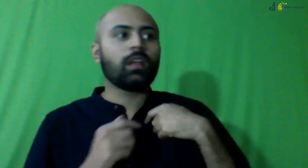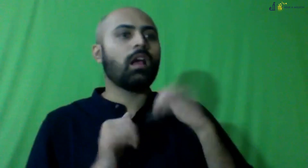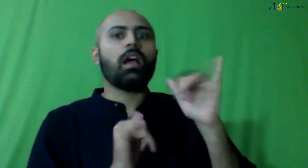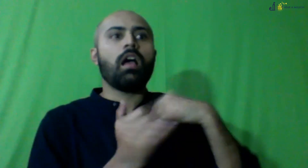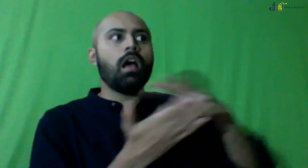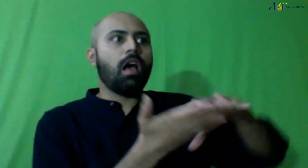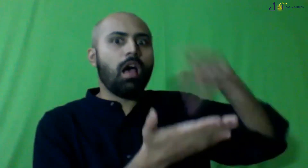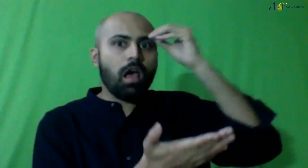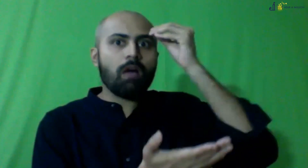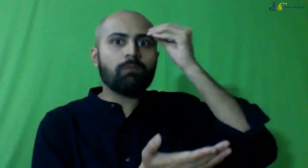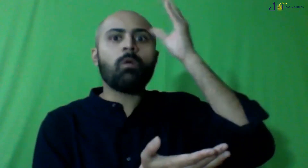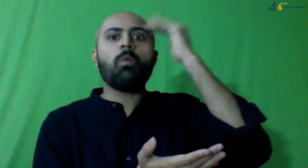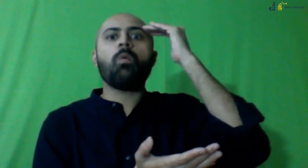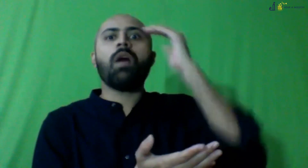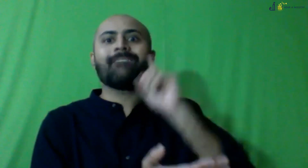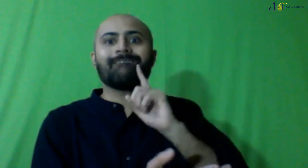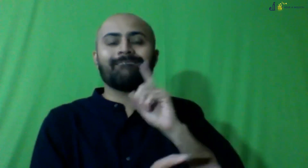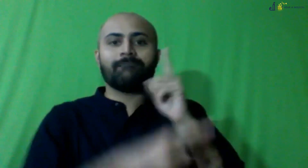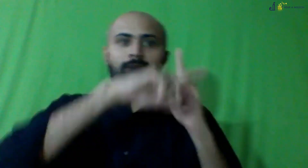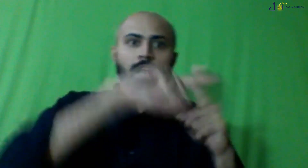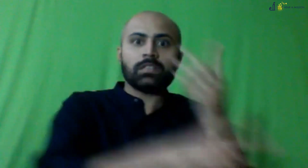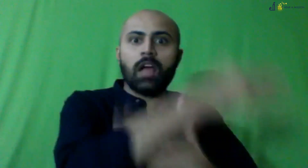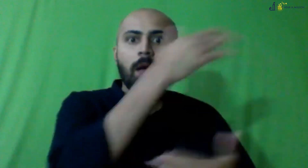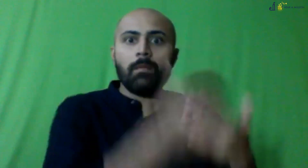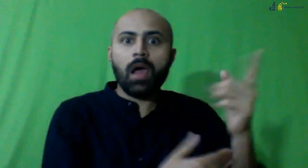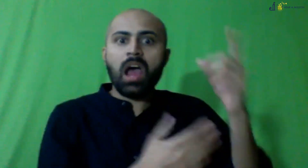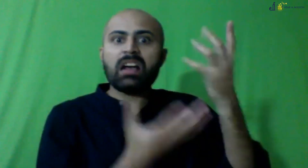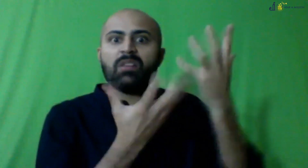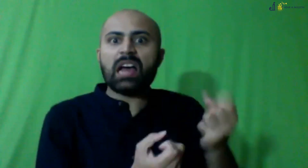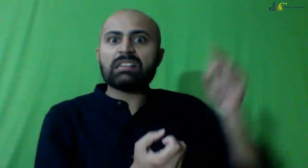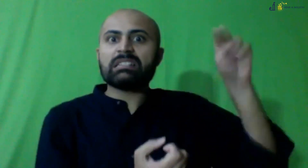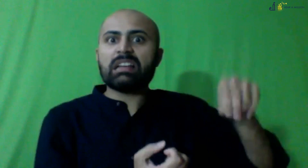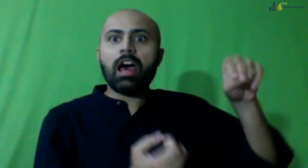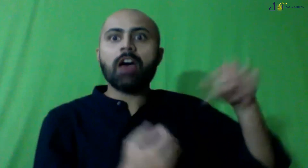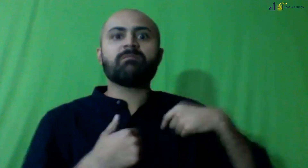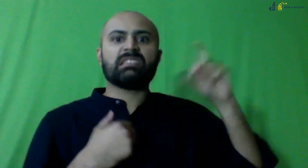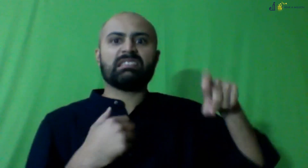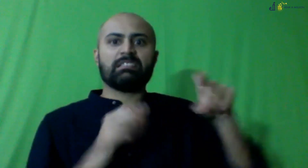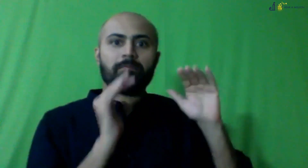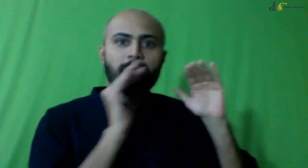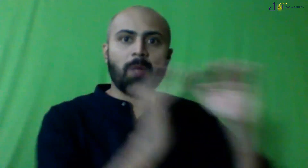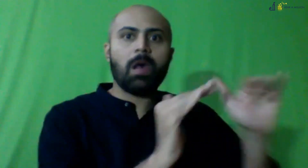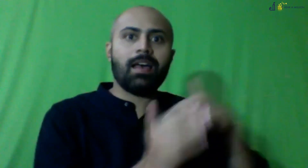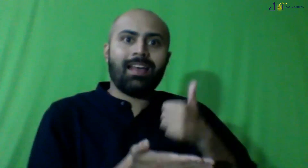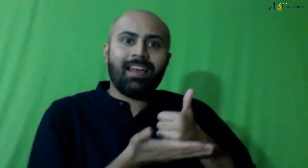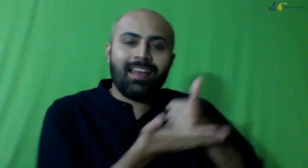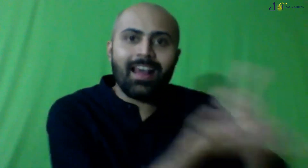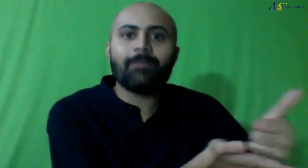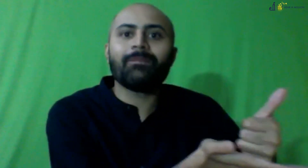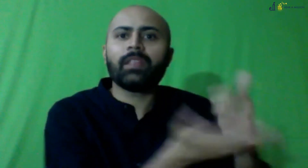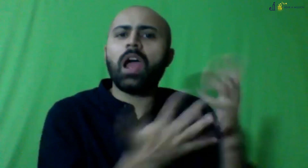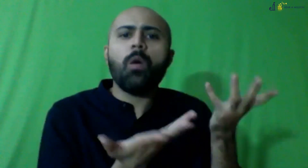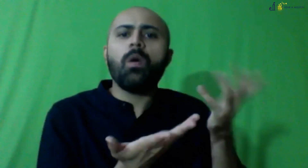Again, I will, as for example, I'm aware about the multiple